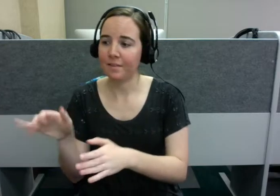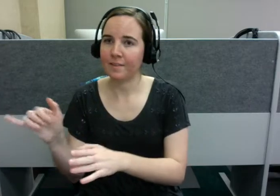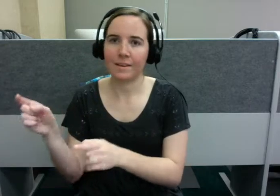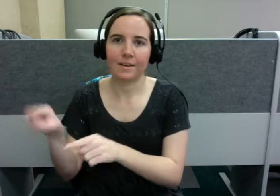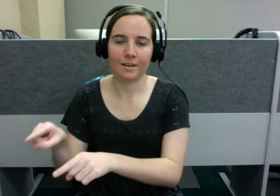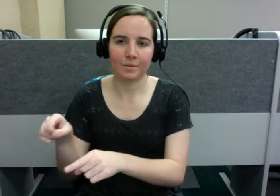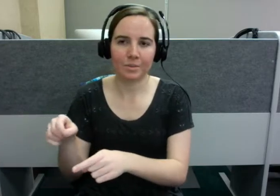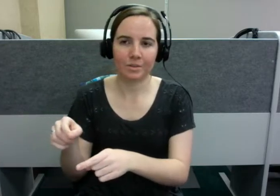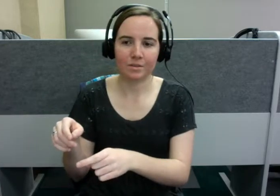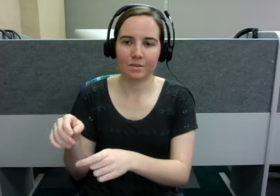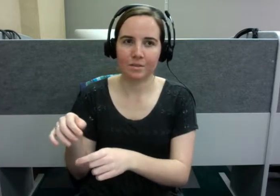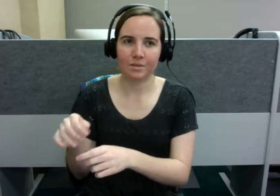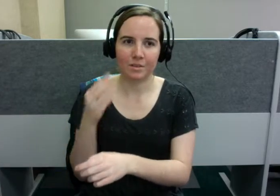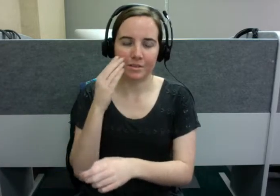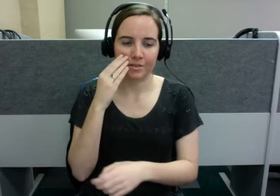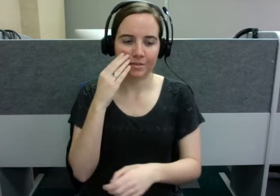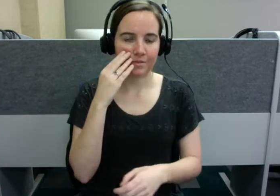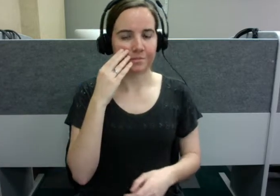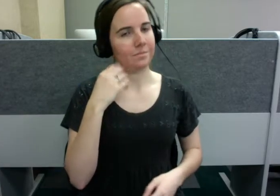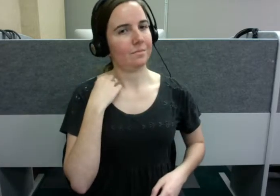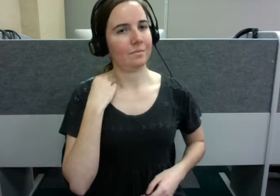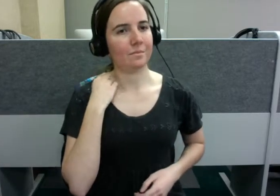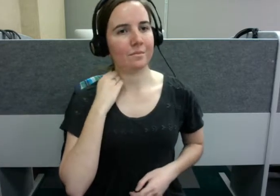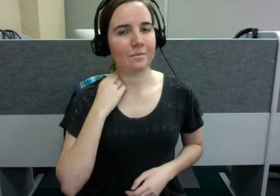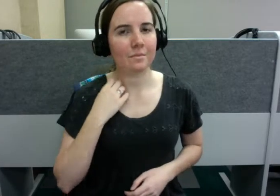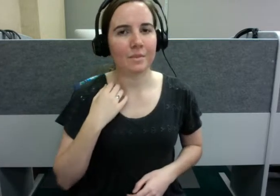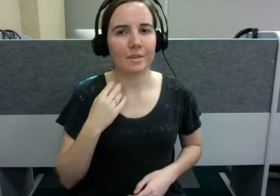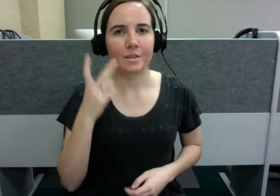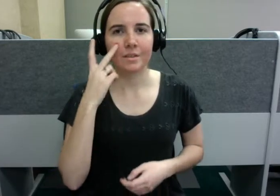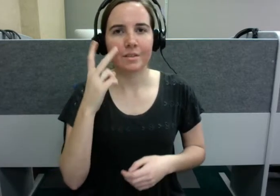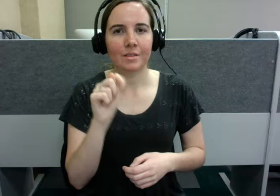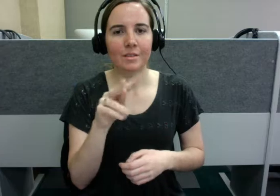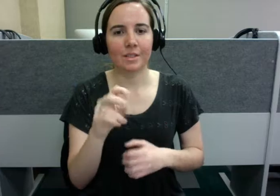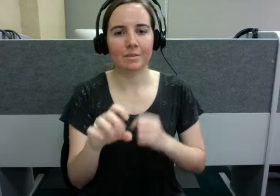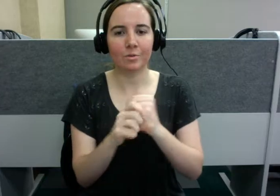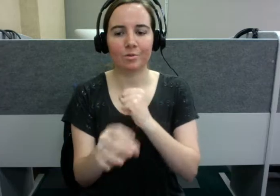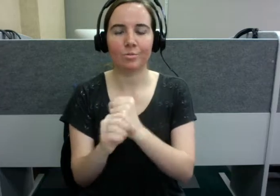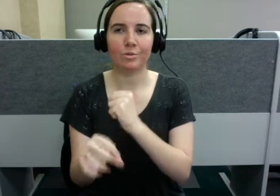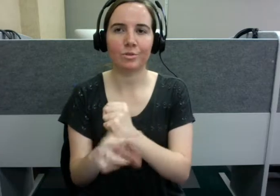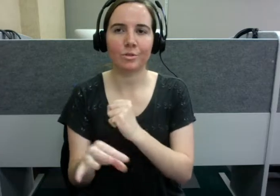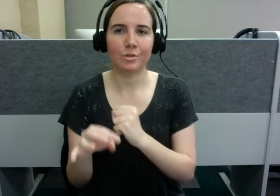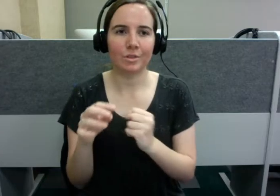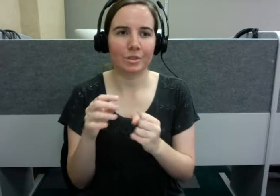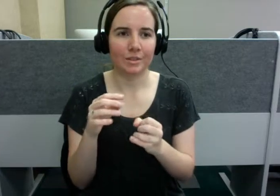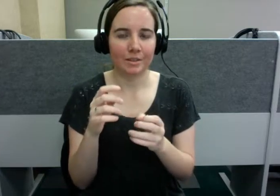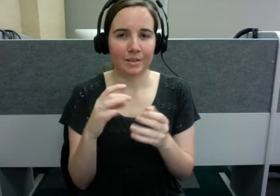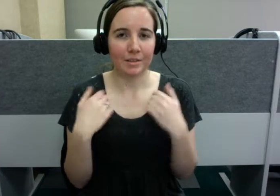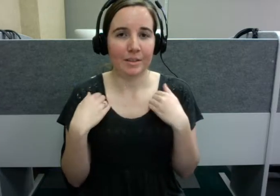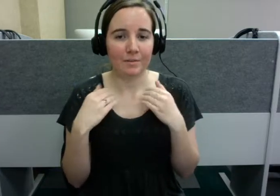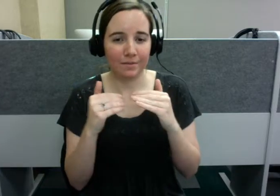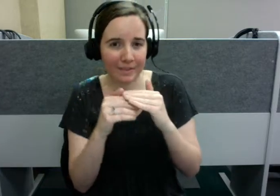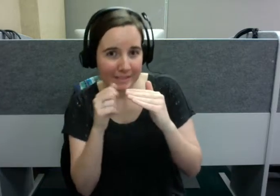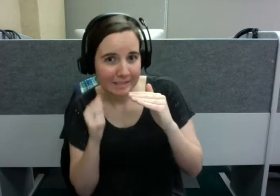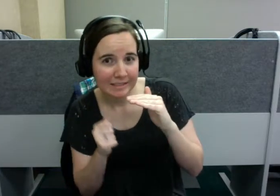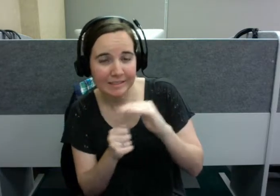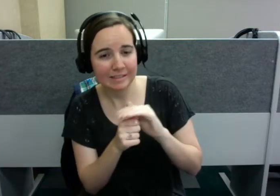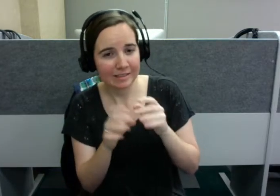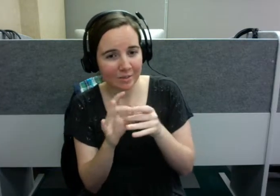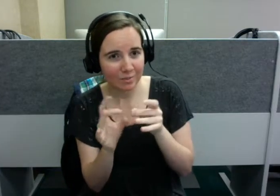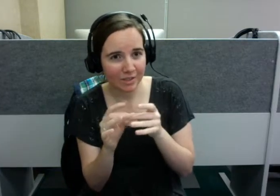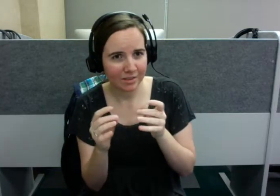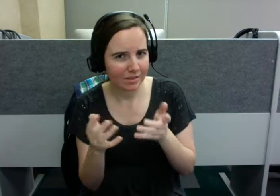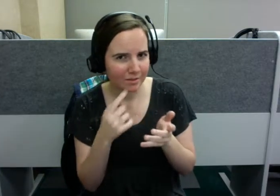on Madison Avenue. I mean, so many of the commercials that come out there in the way of a message, what's really being said? Your life would be